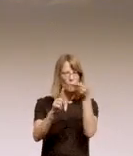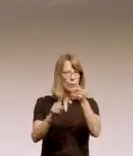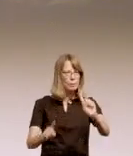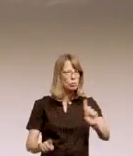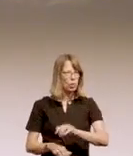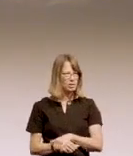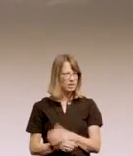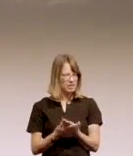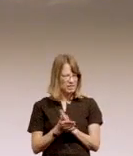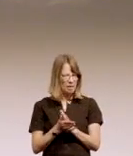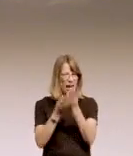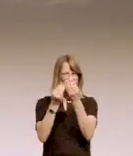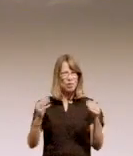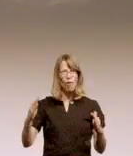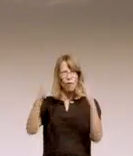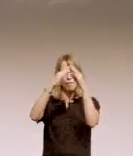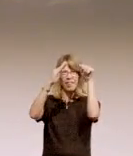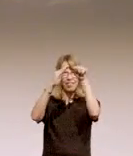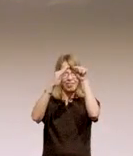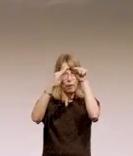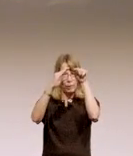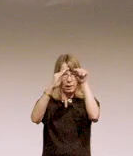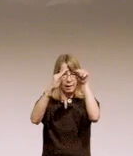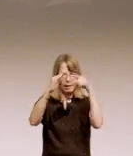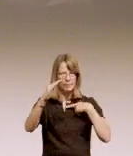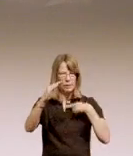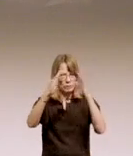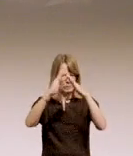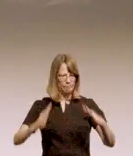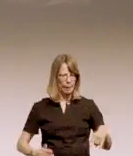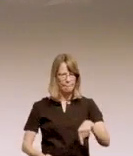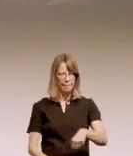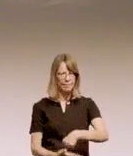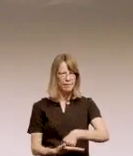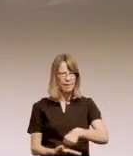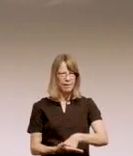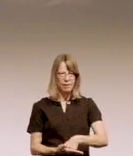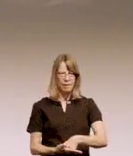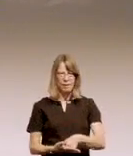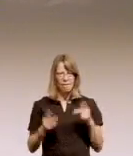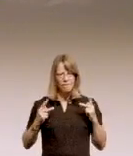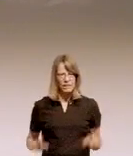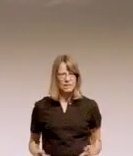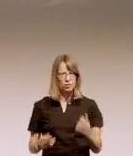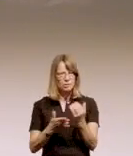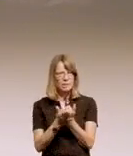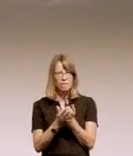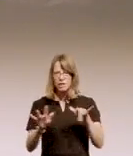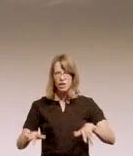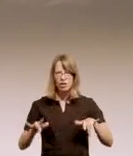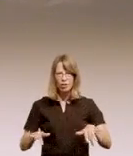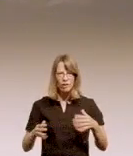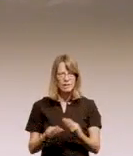can we possibly solve for goals when the underlying needs of physiological and safety aren't yet solved for? We're jumping the